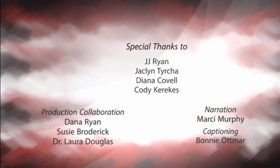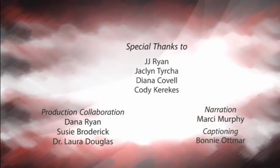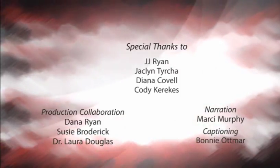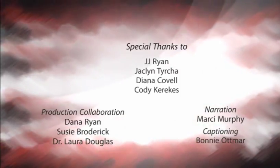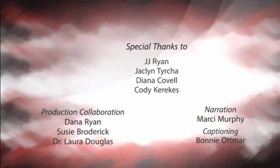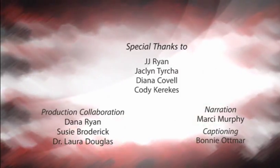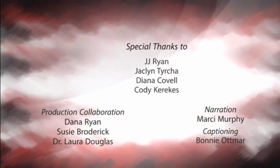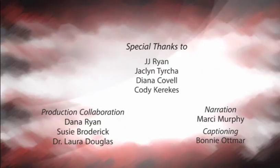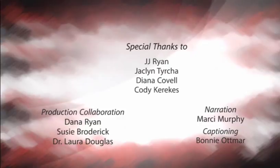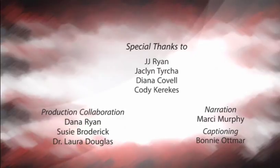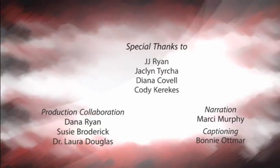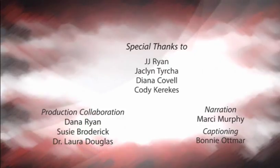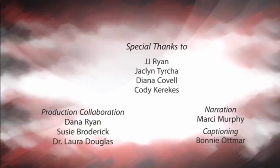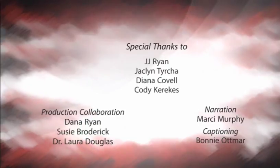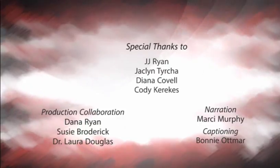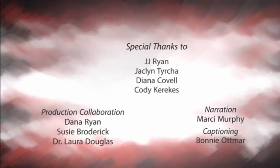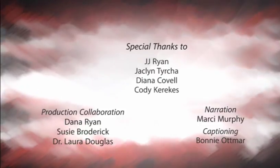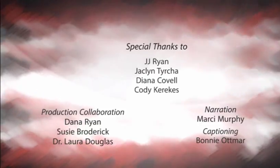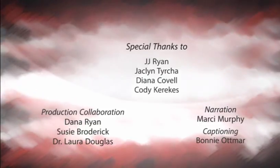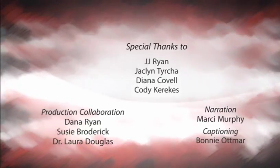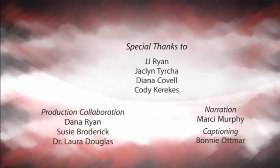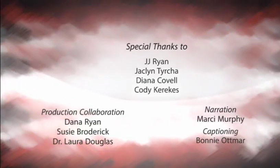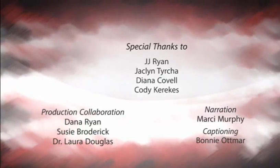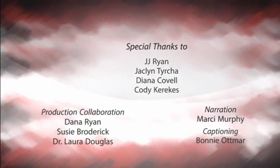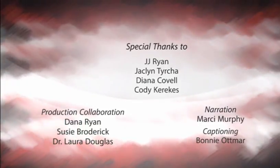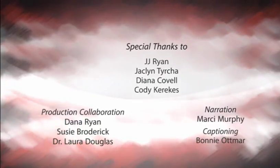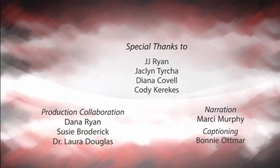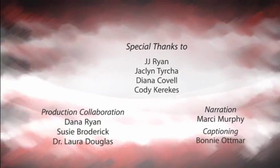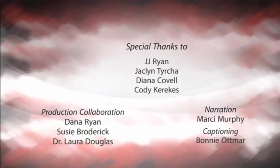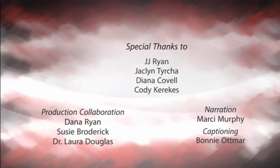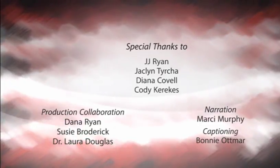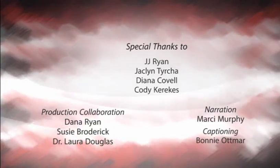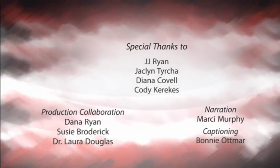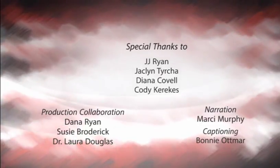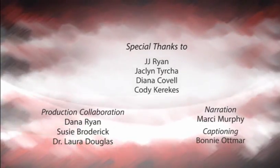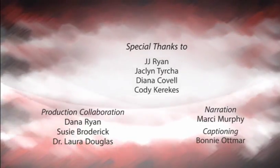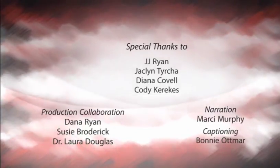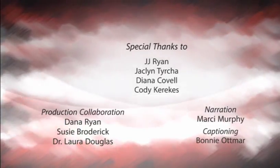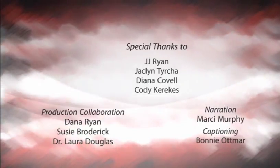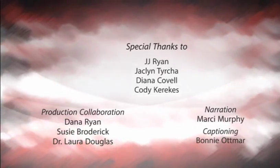Susie Broderick, Dr. Laura Douglas. Narration, Marcy Murphy. Captioning, Bonnie Otmar.